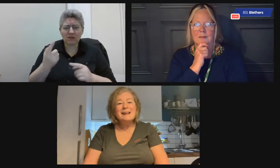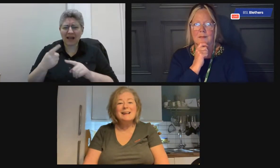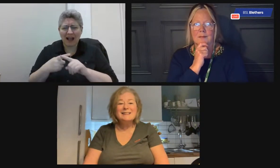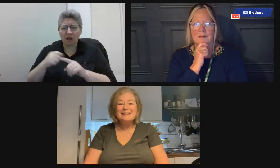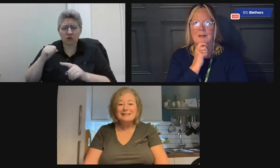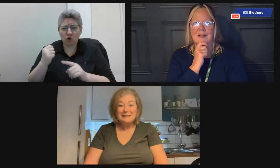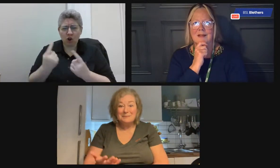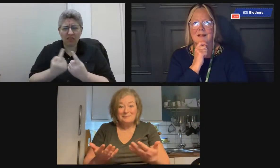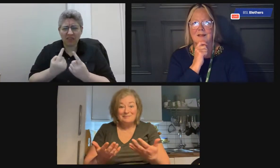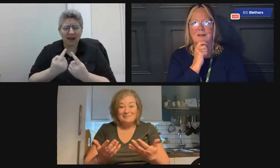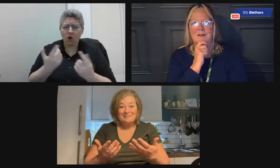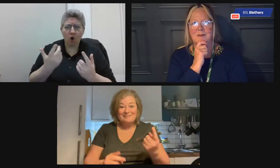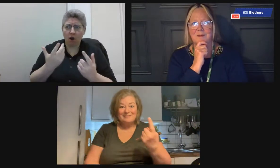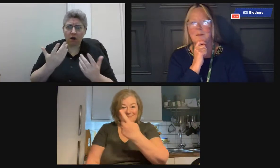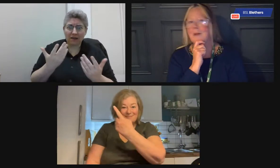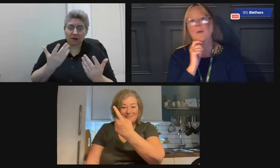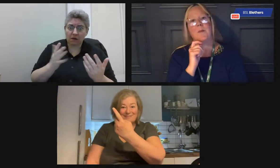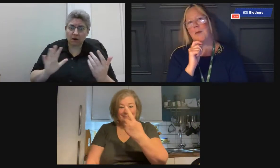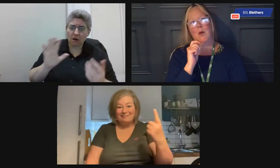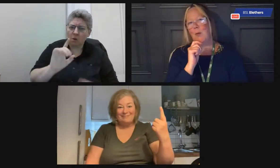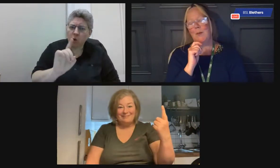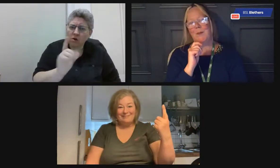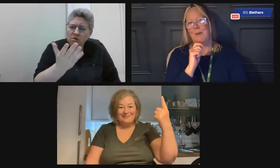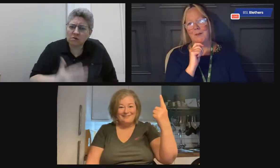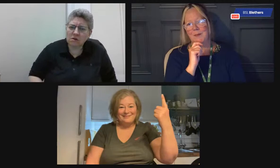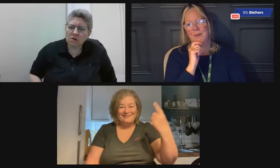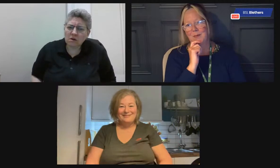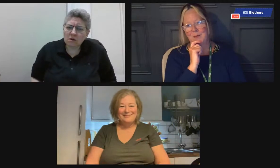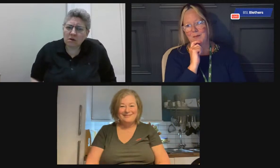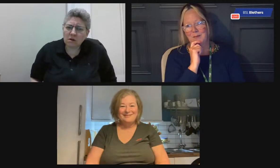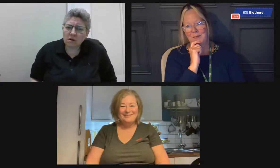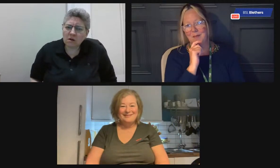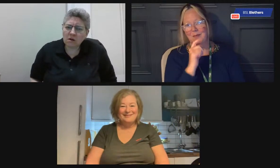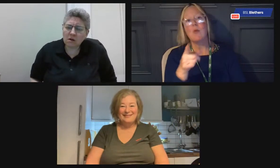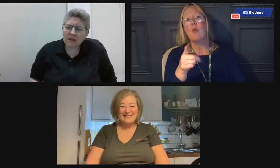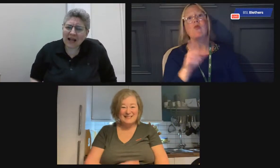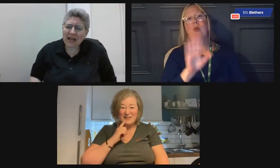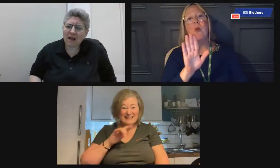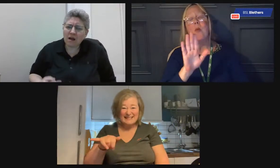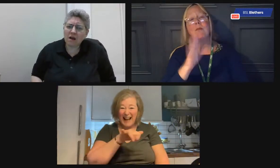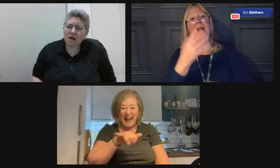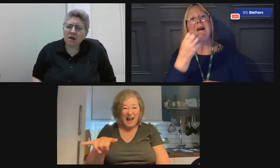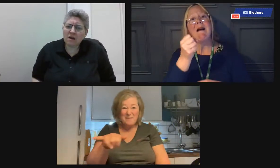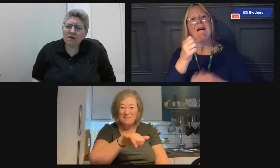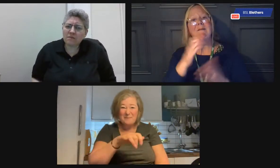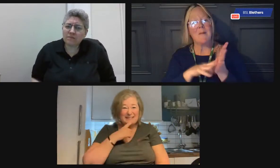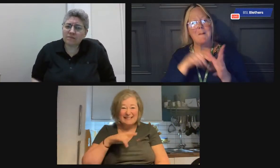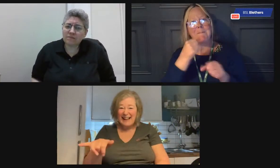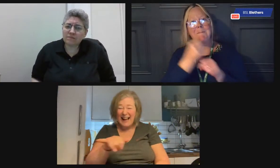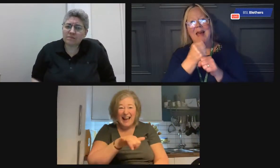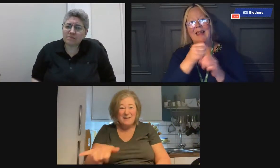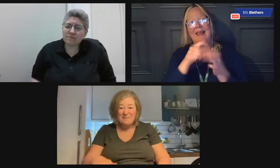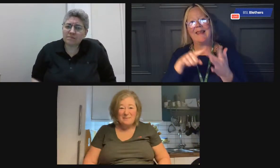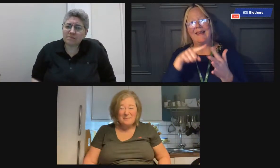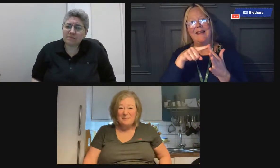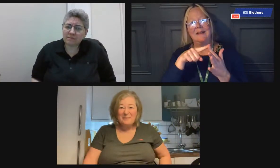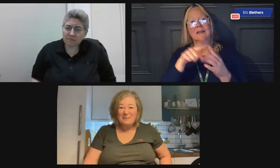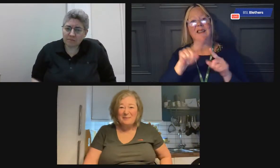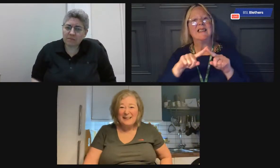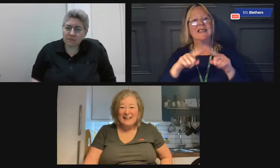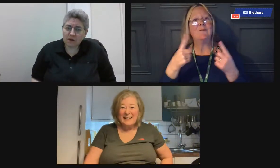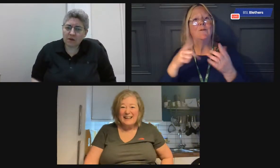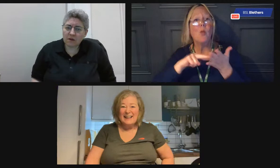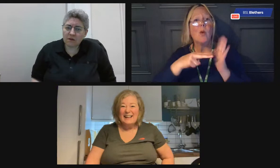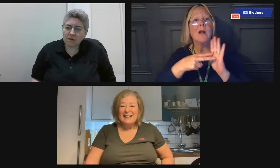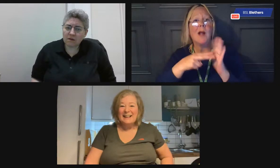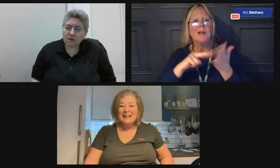Scotland. So I'm just trying to work out, is Maggie's a Scottish thing? Are they different services? What? No.